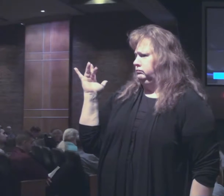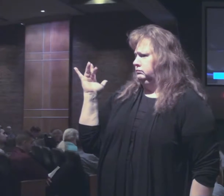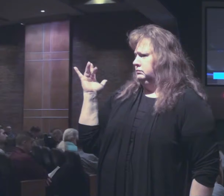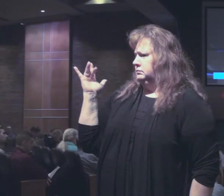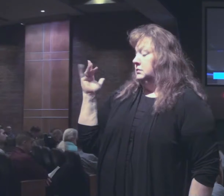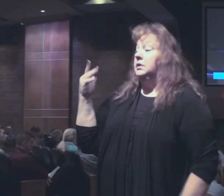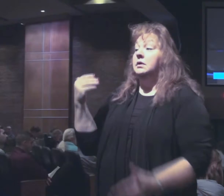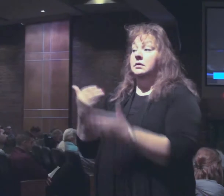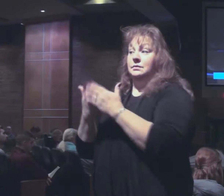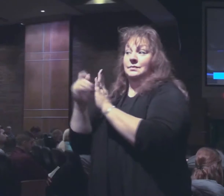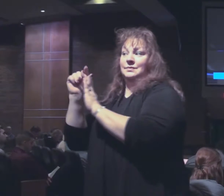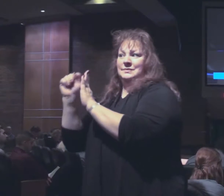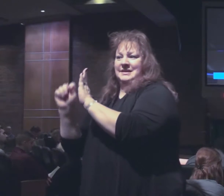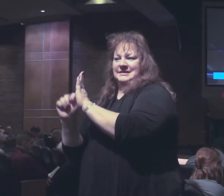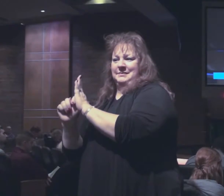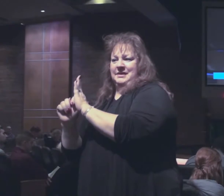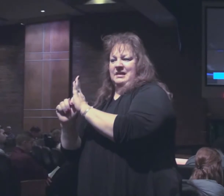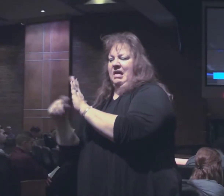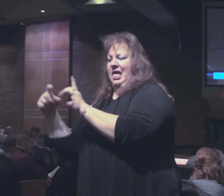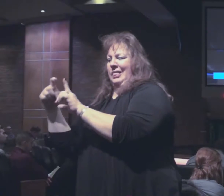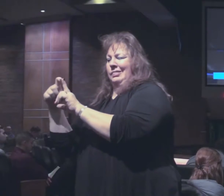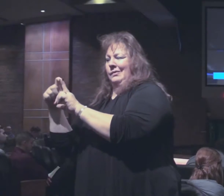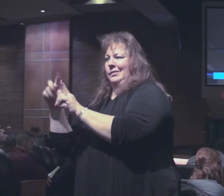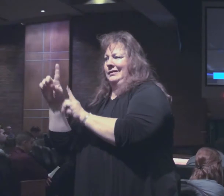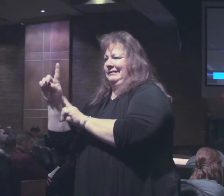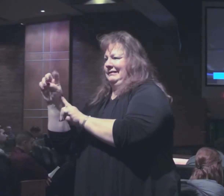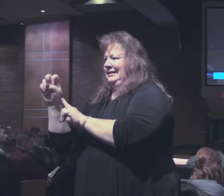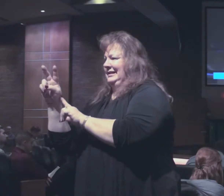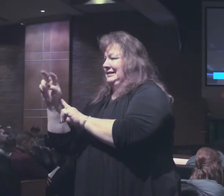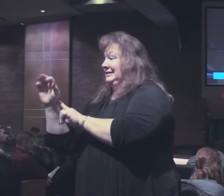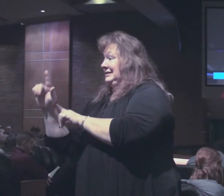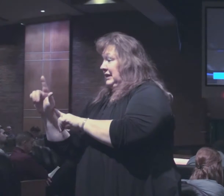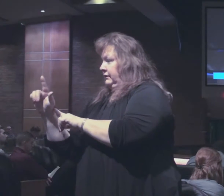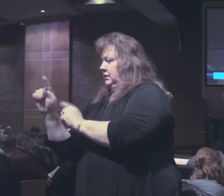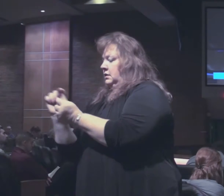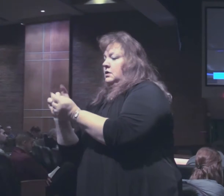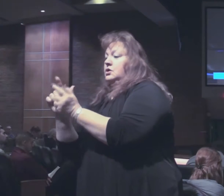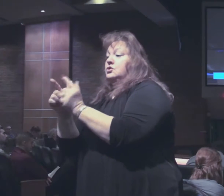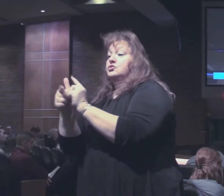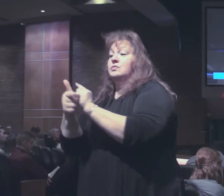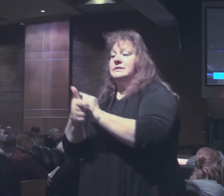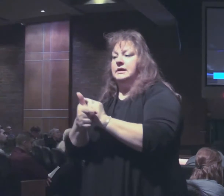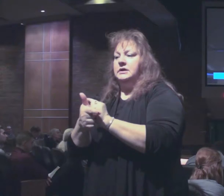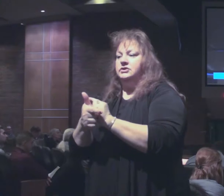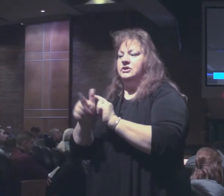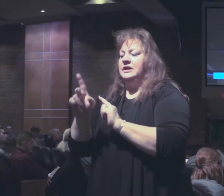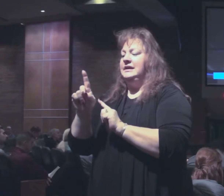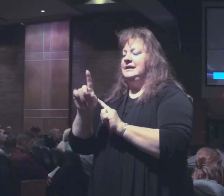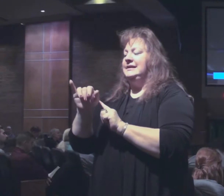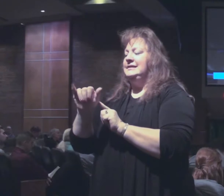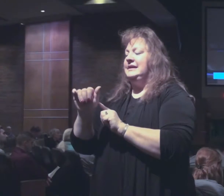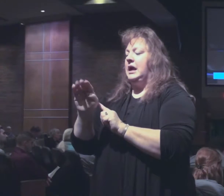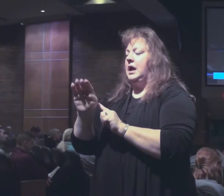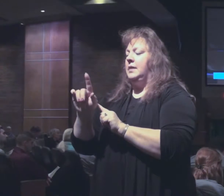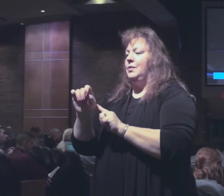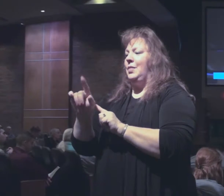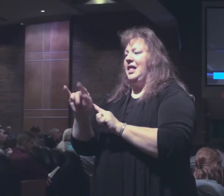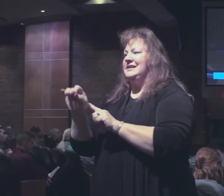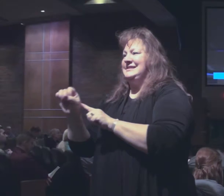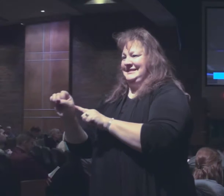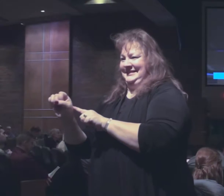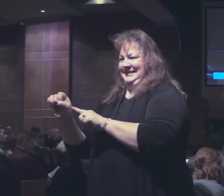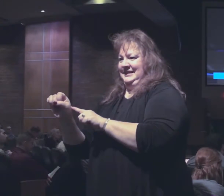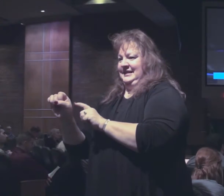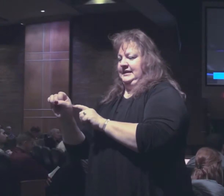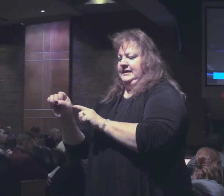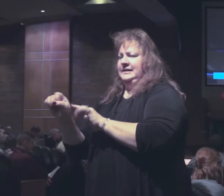In the New Testament, that word devil, translation of the word diabolos.